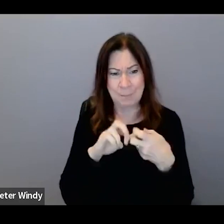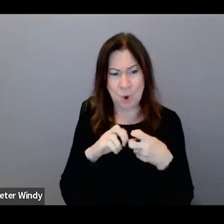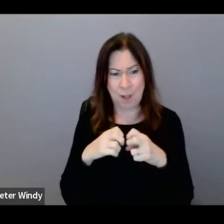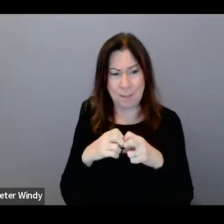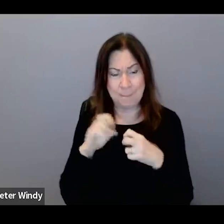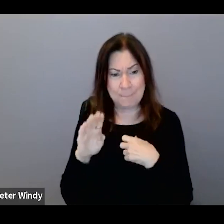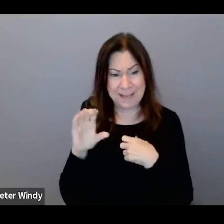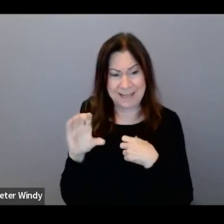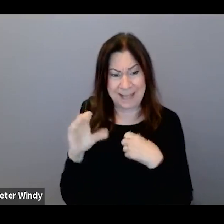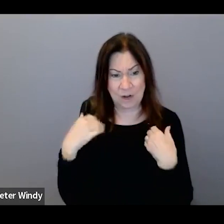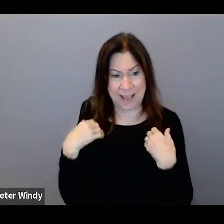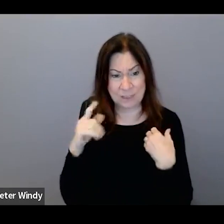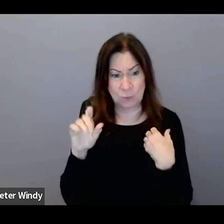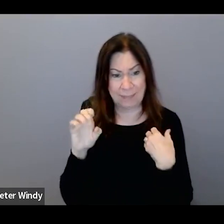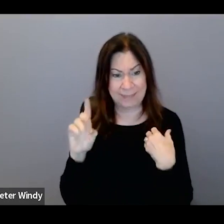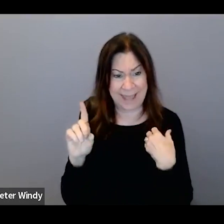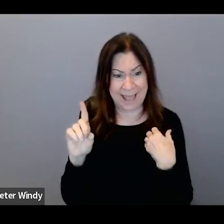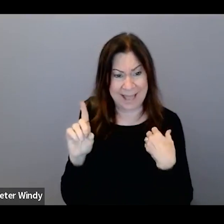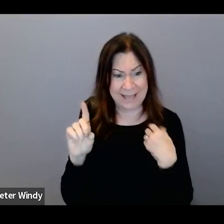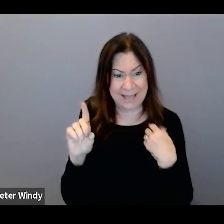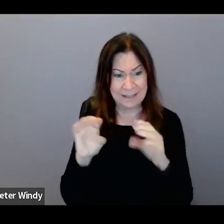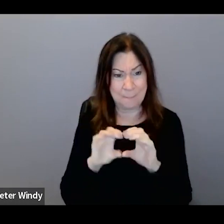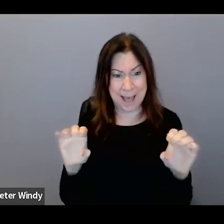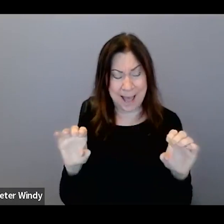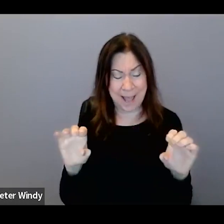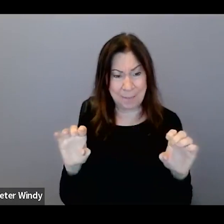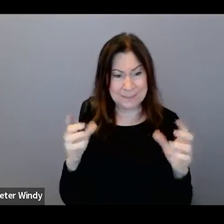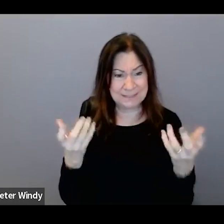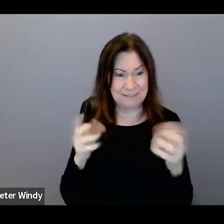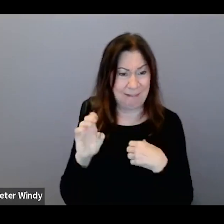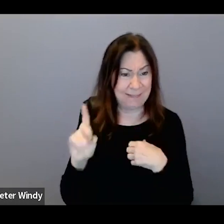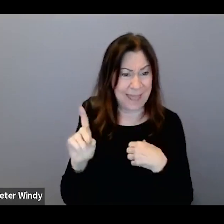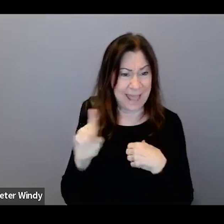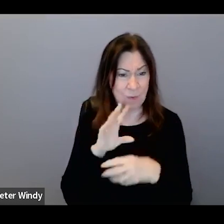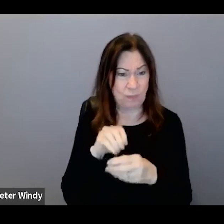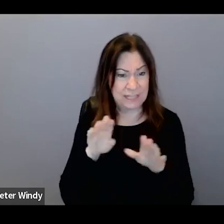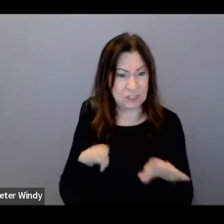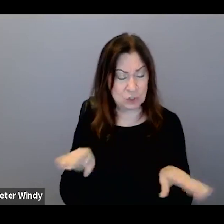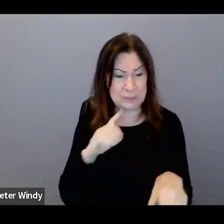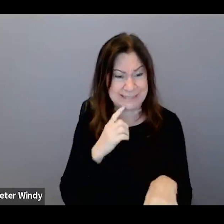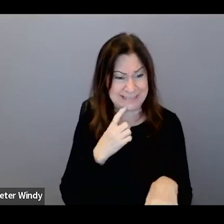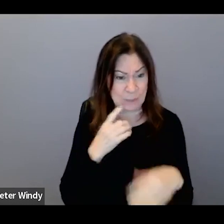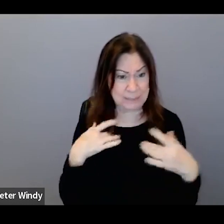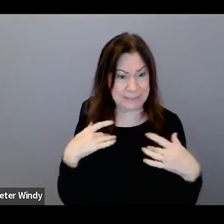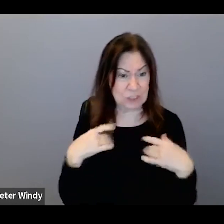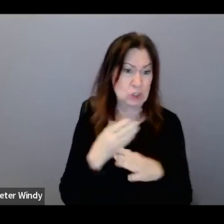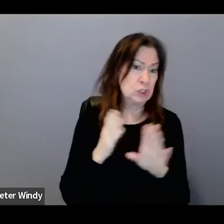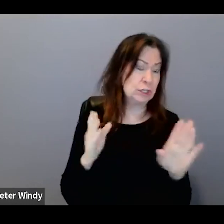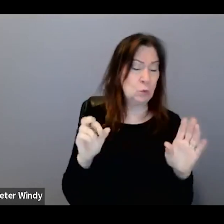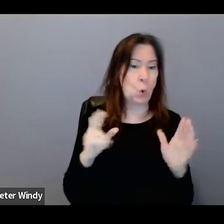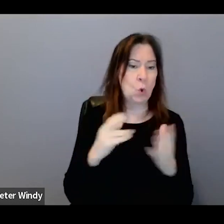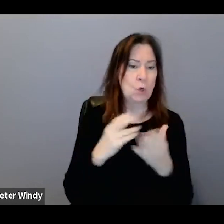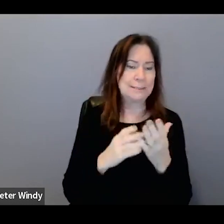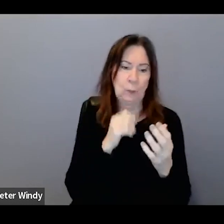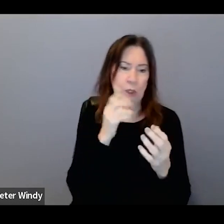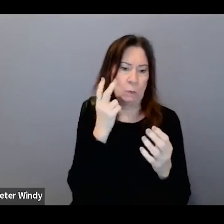County has with lead pipes and lead finding in children? Is it a serious concern generally, or is it something that we don't really